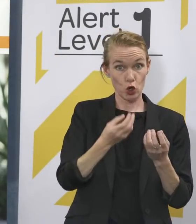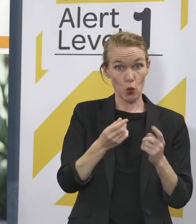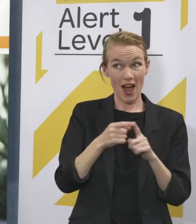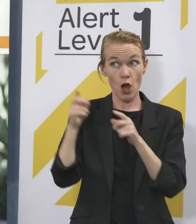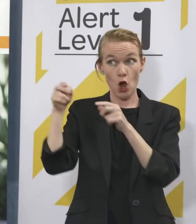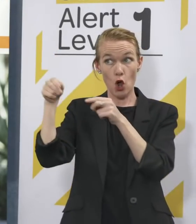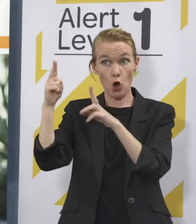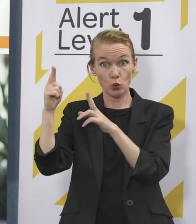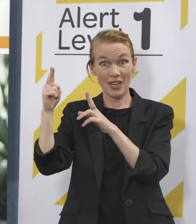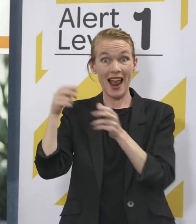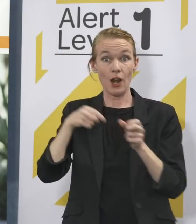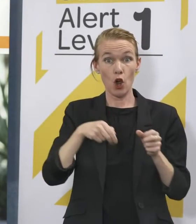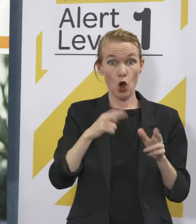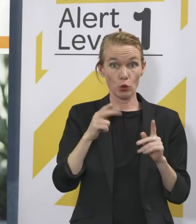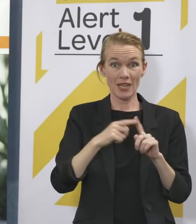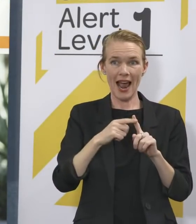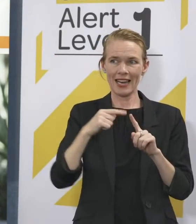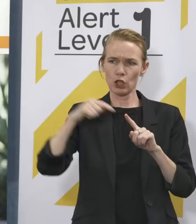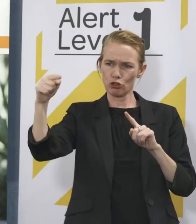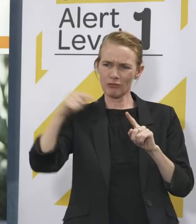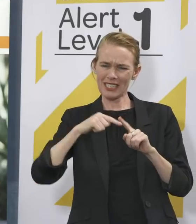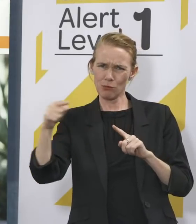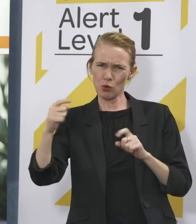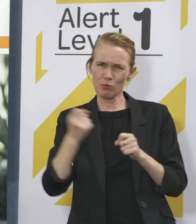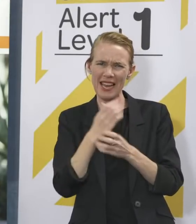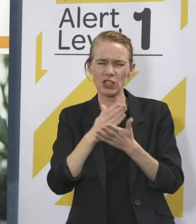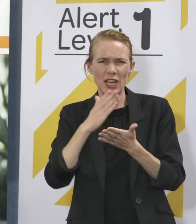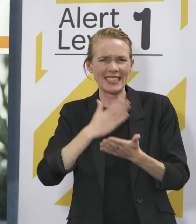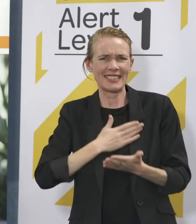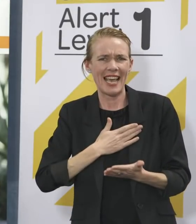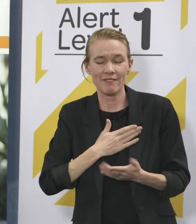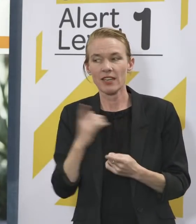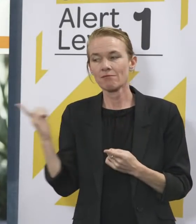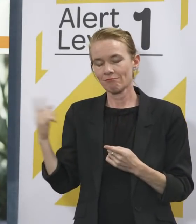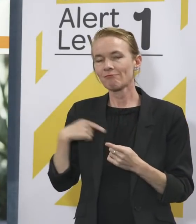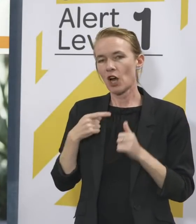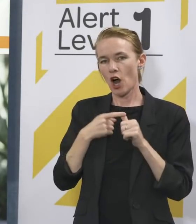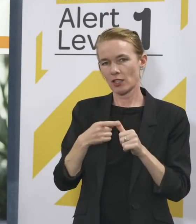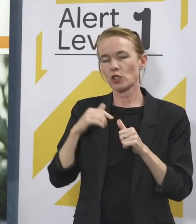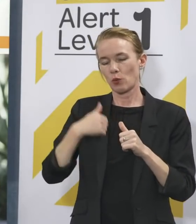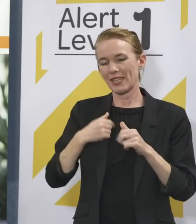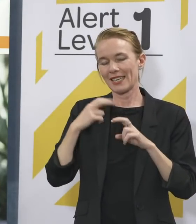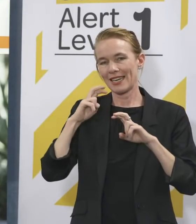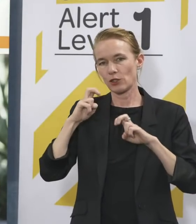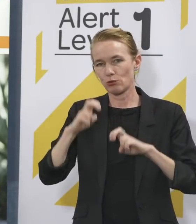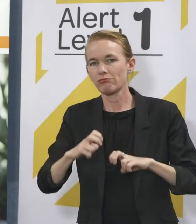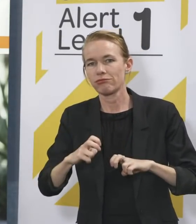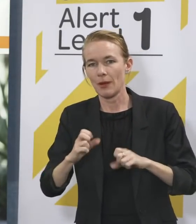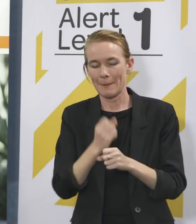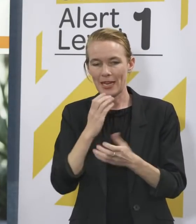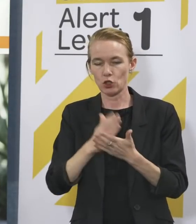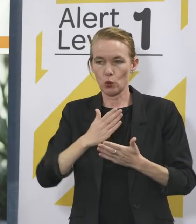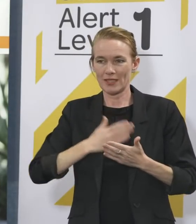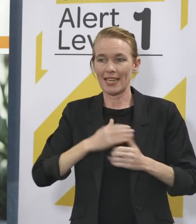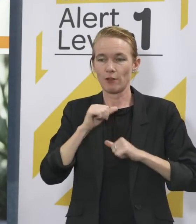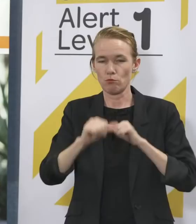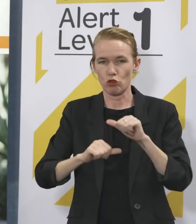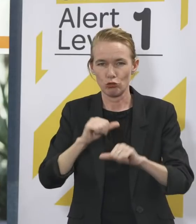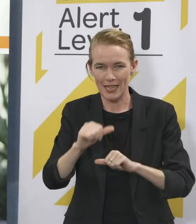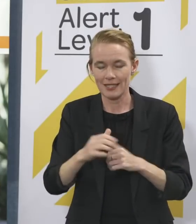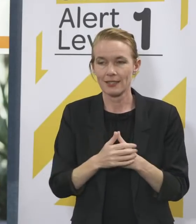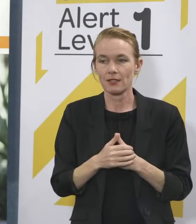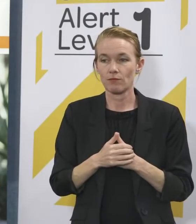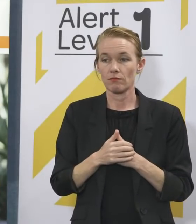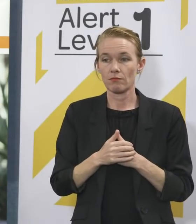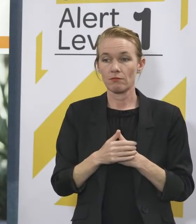you on it as to what our work suggests we should do. And in terms of the air crew on the transfer flights, I know you said Public Health was looking into it, but do you personally think that those people